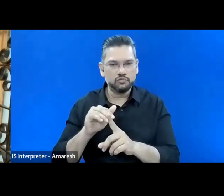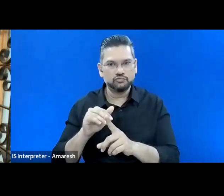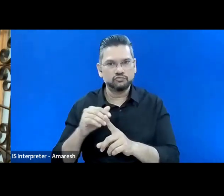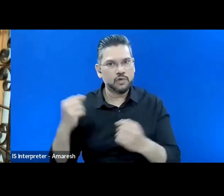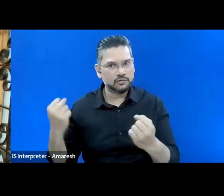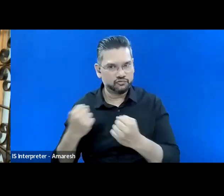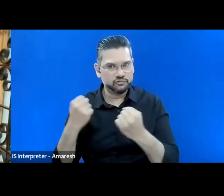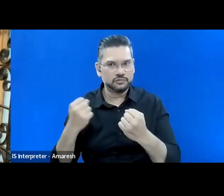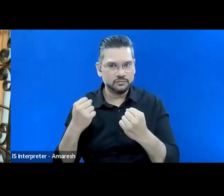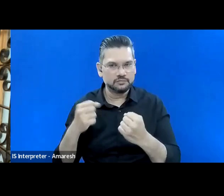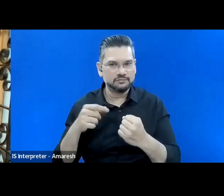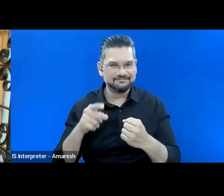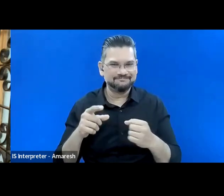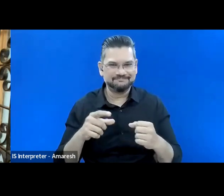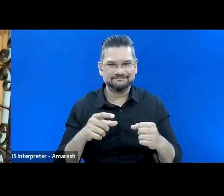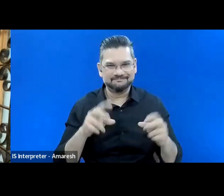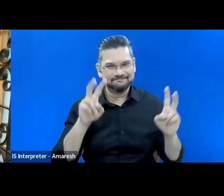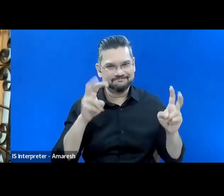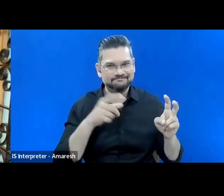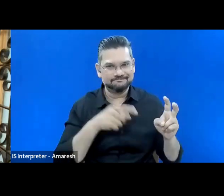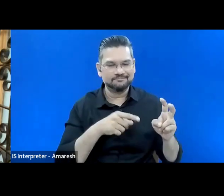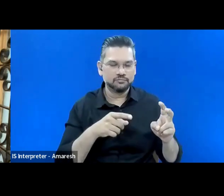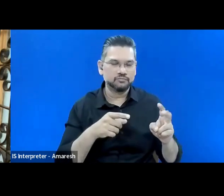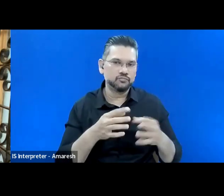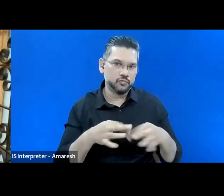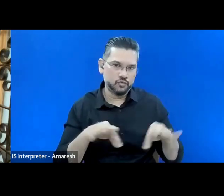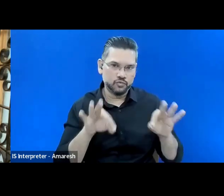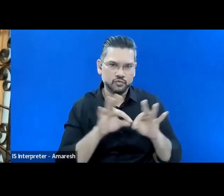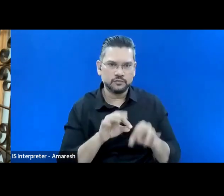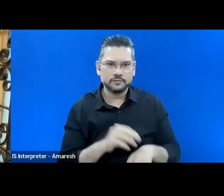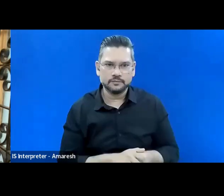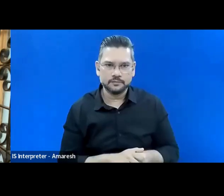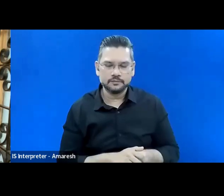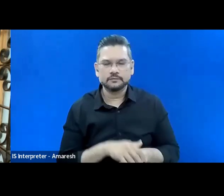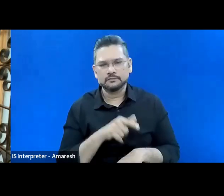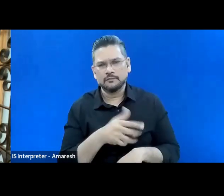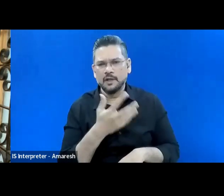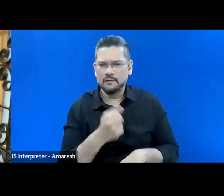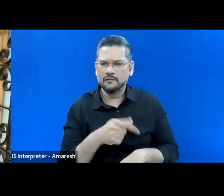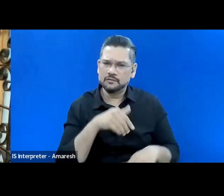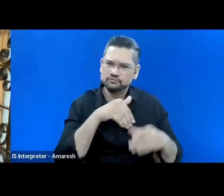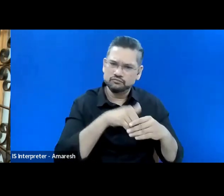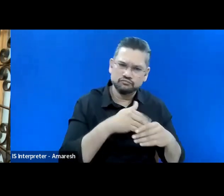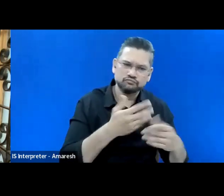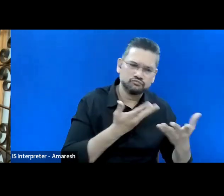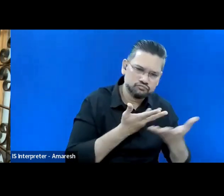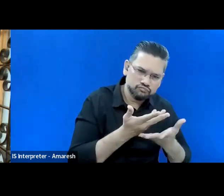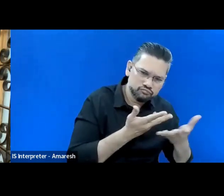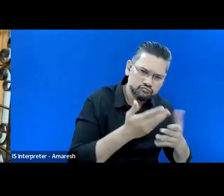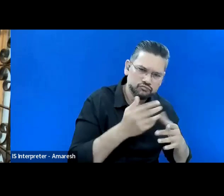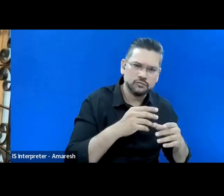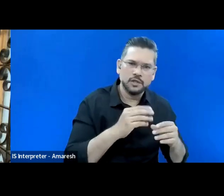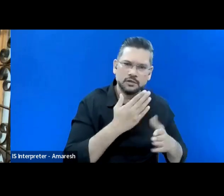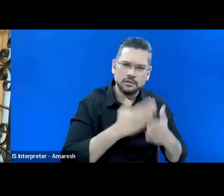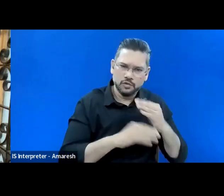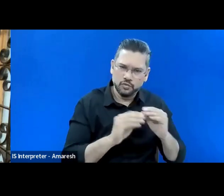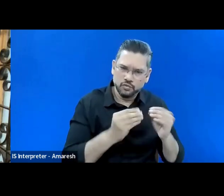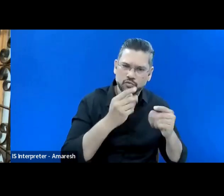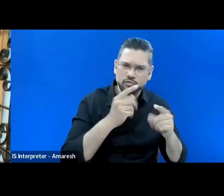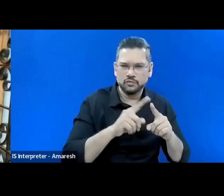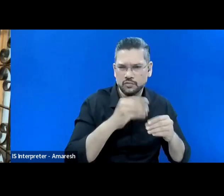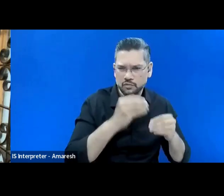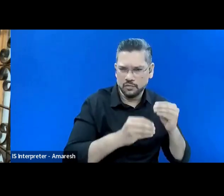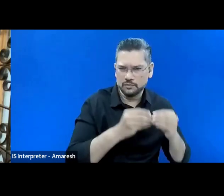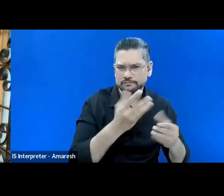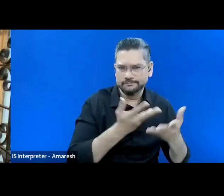Now, why this is important is though this applies or it talks about the issues of youth with disabilities, its co-creation